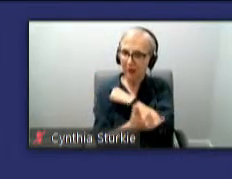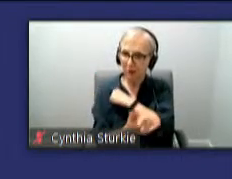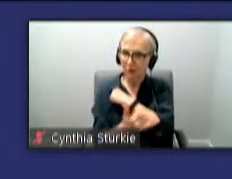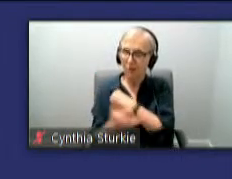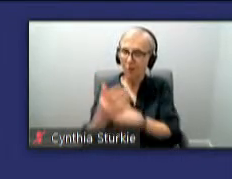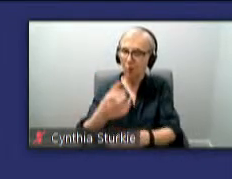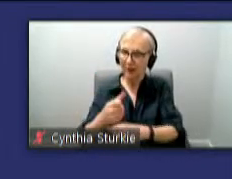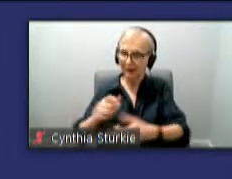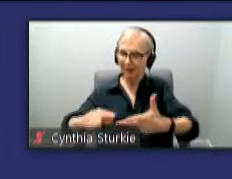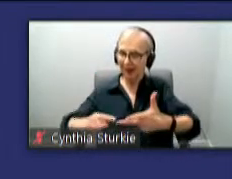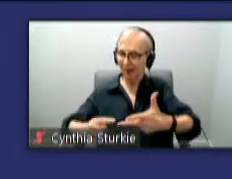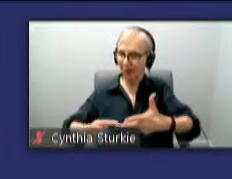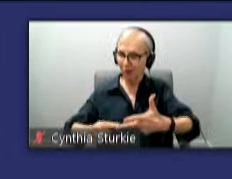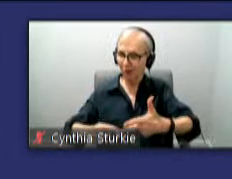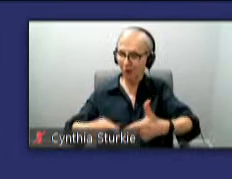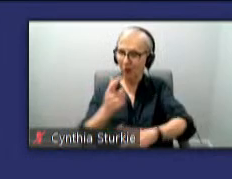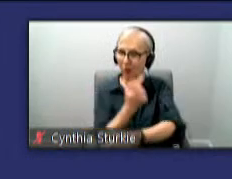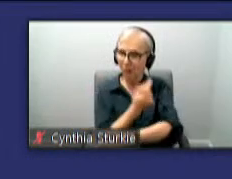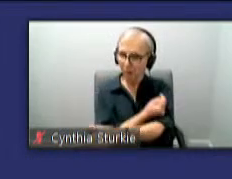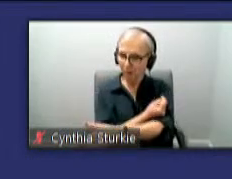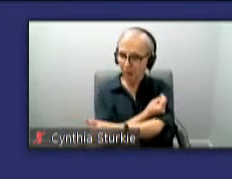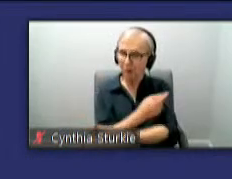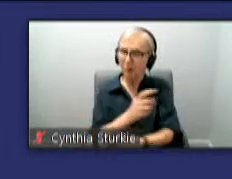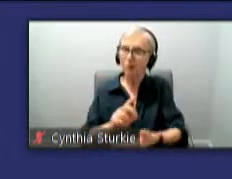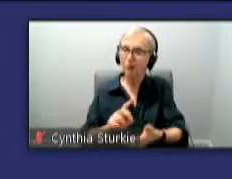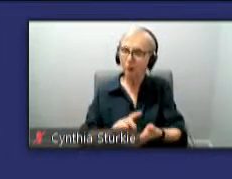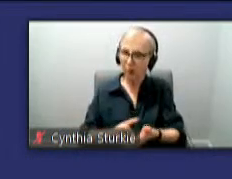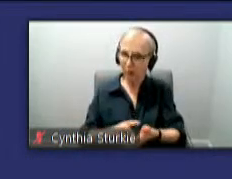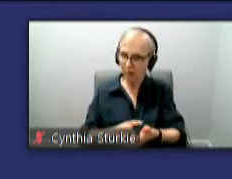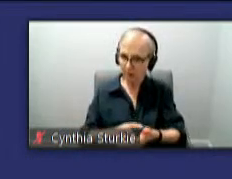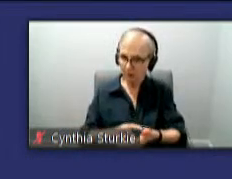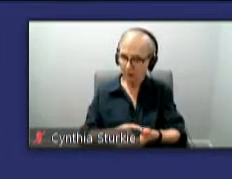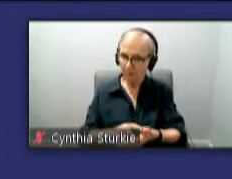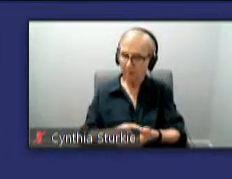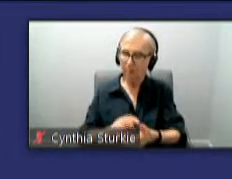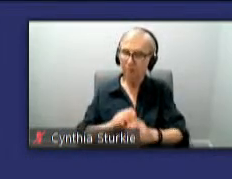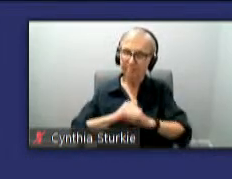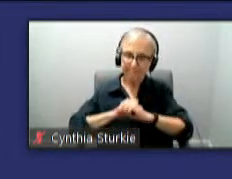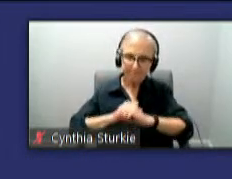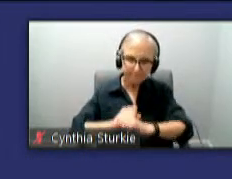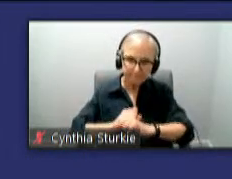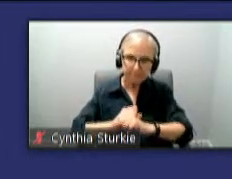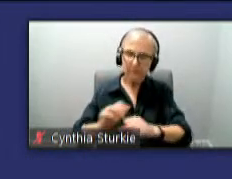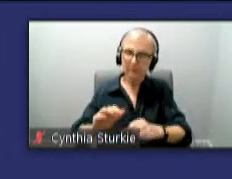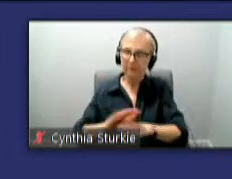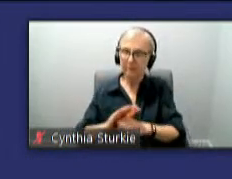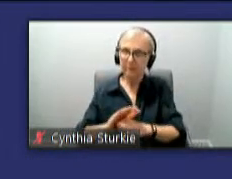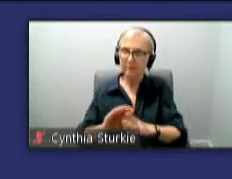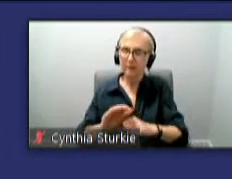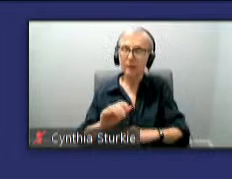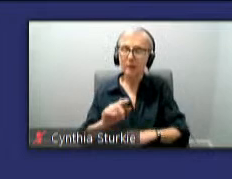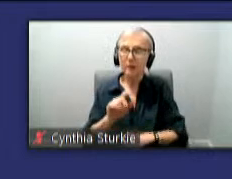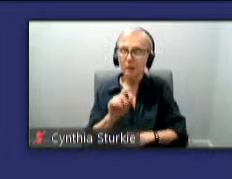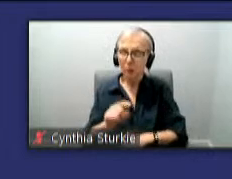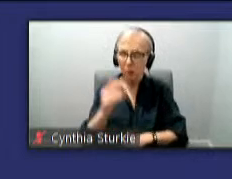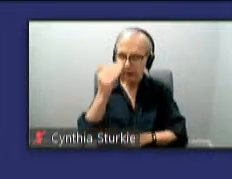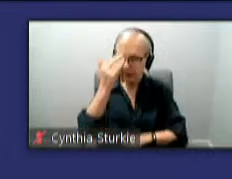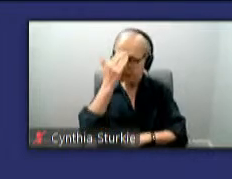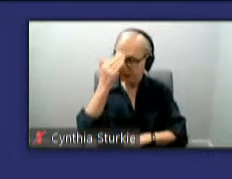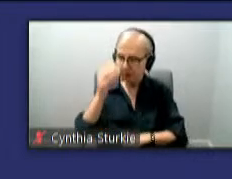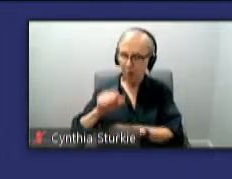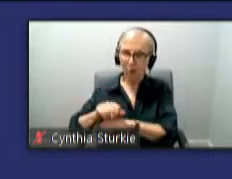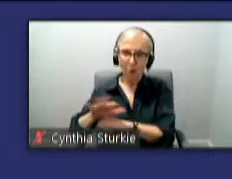booster dose to stay up to date with this protection. We know that COVID-19 is going to be with us for